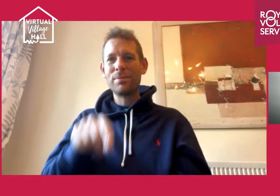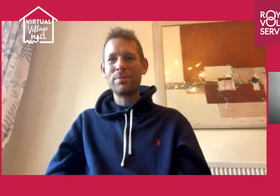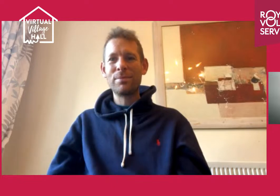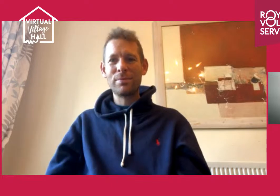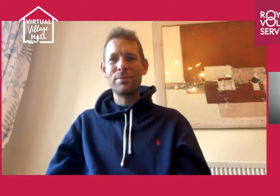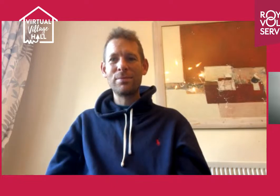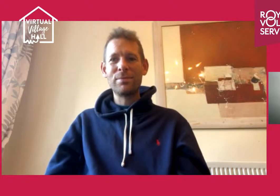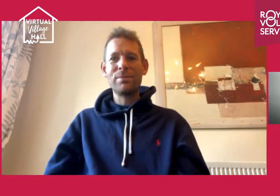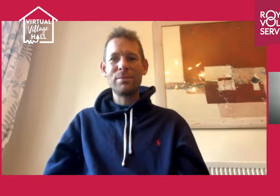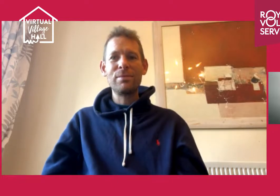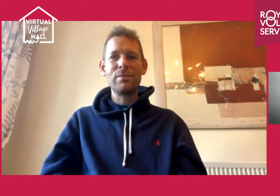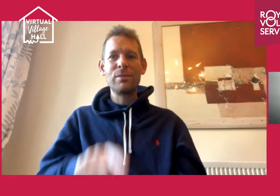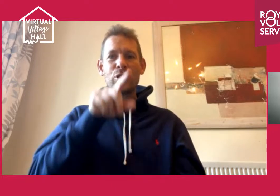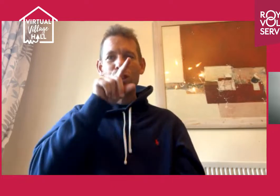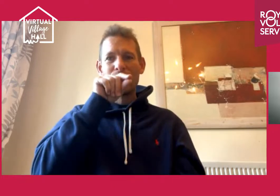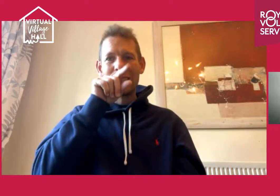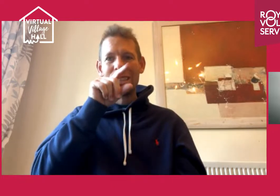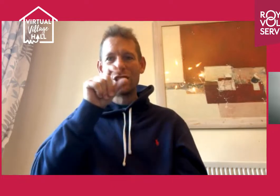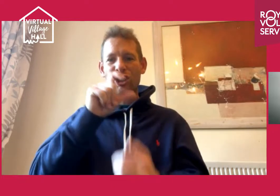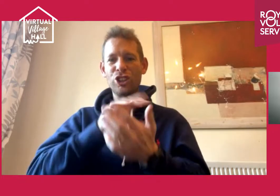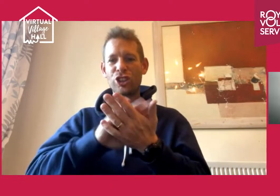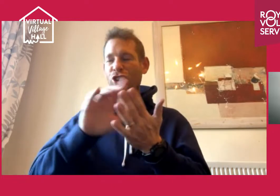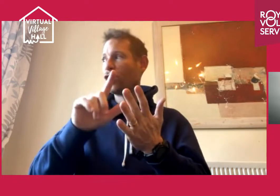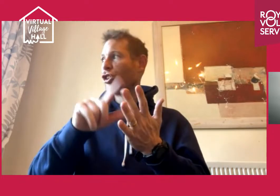Or chicken can be signed the same way. Chicken.